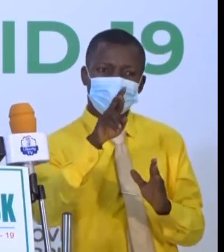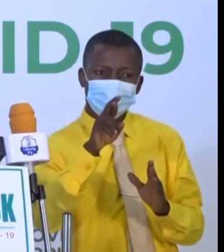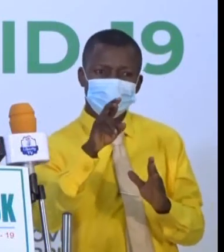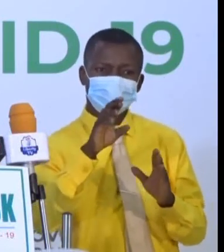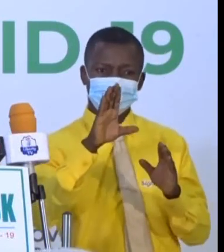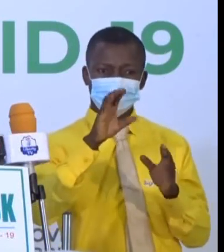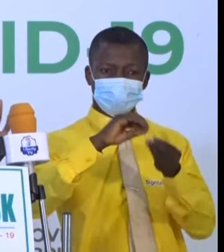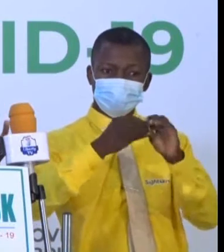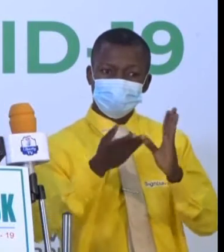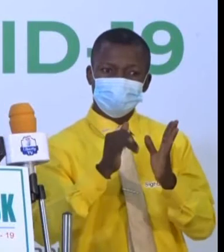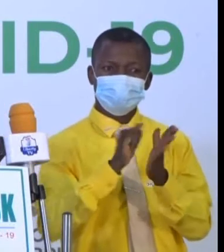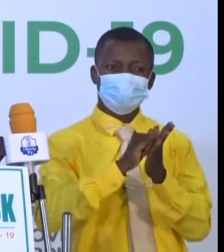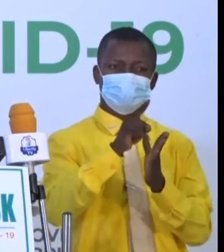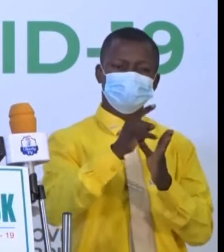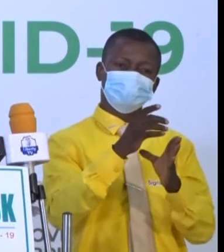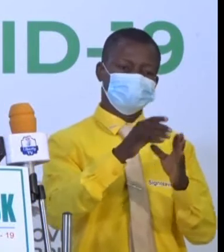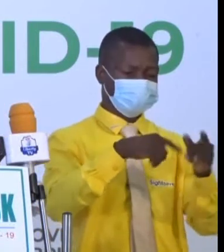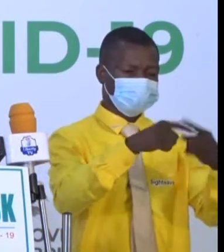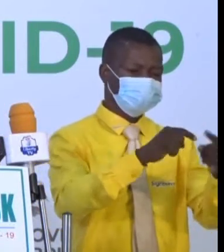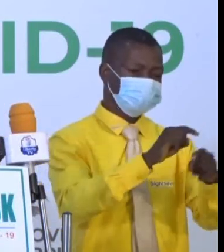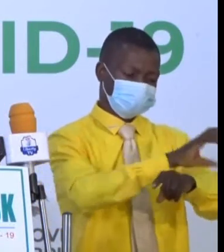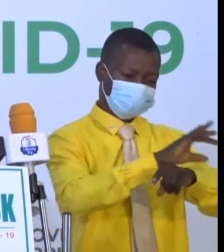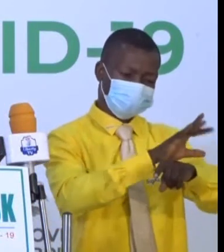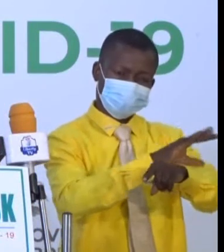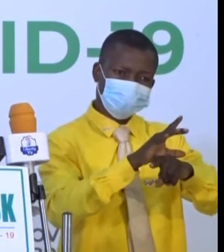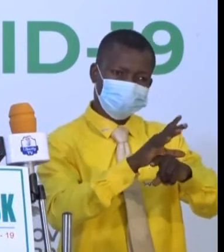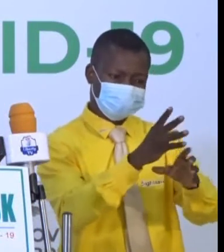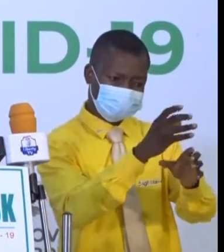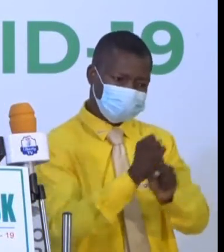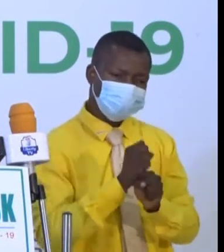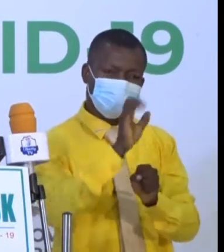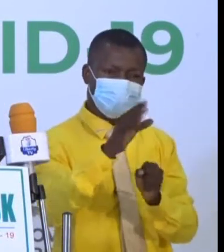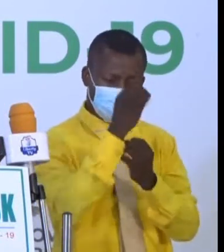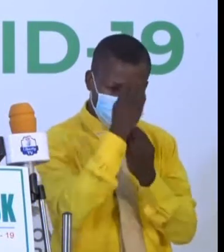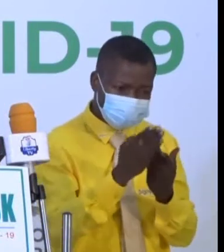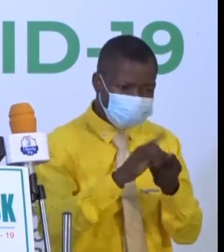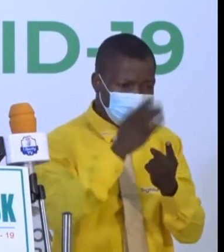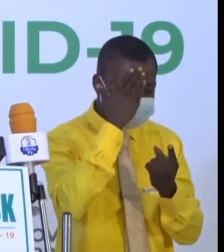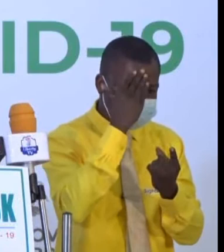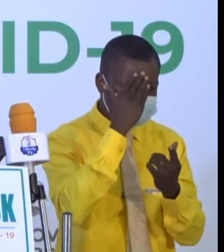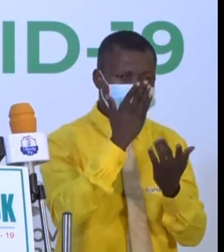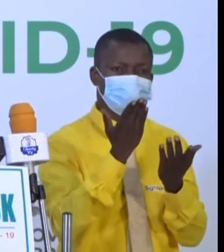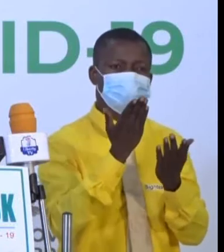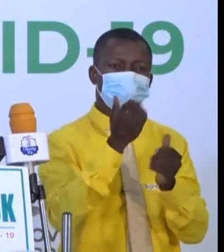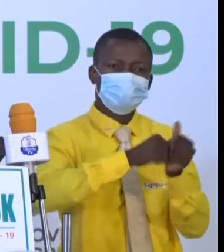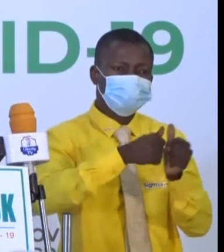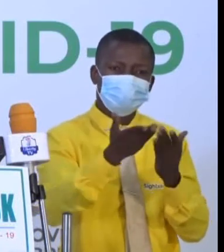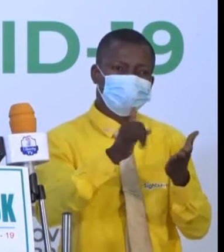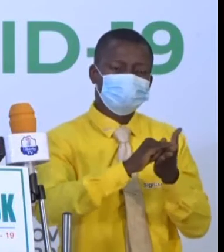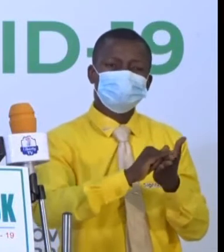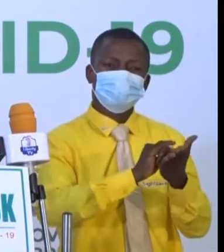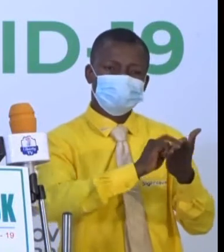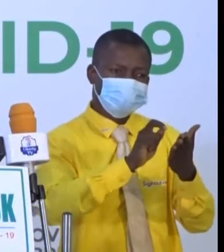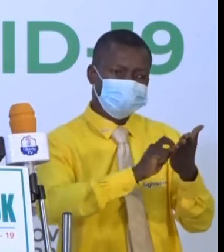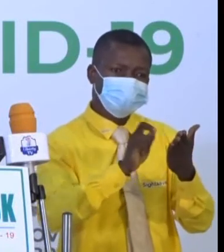for not following the travel protocol, and this was done in the best interest of the public health of the country. He noted that the PTF